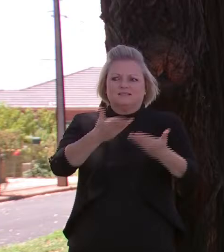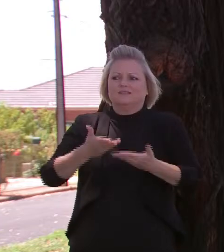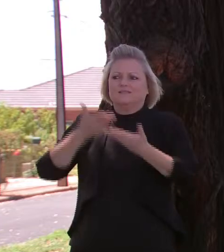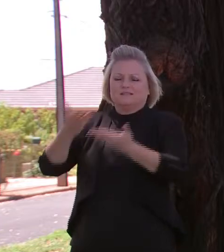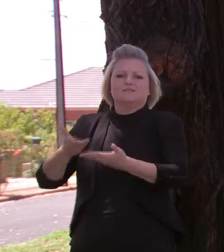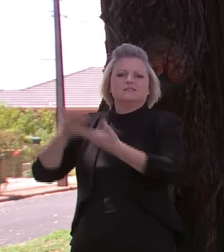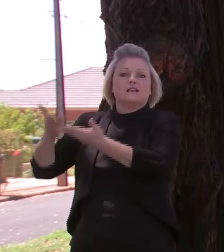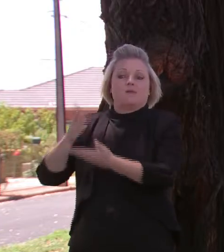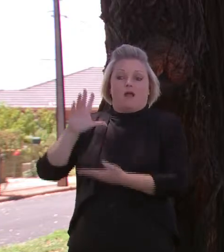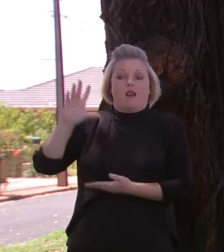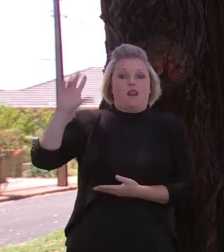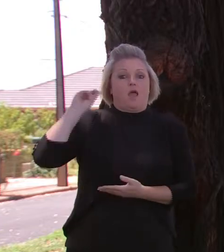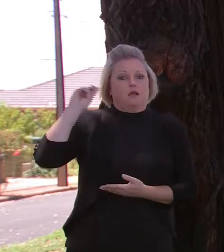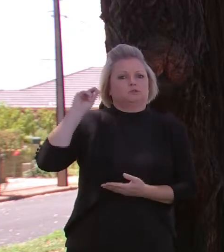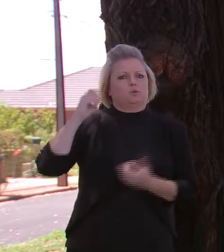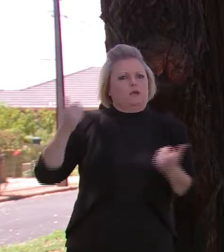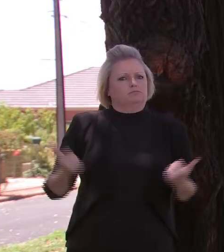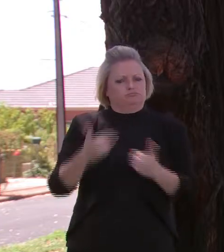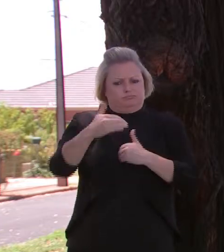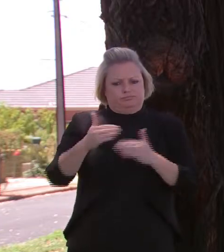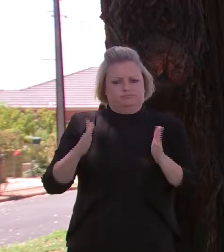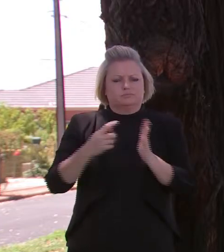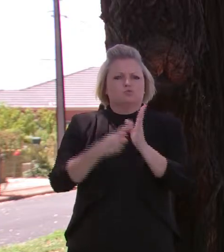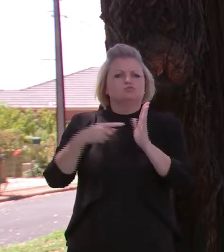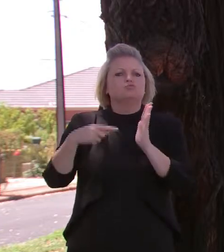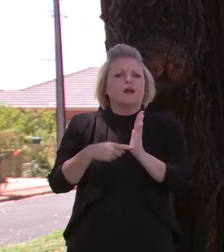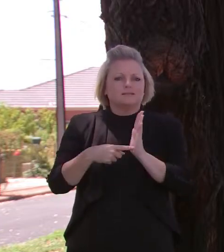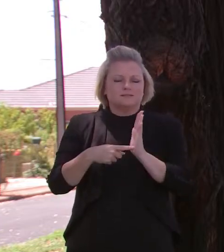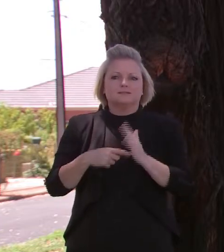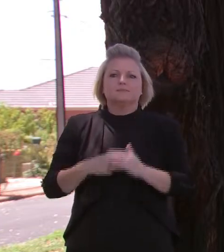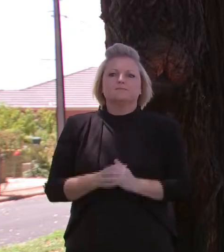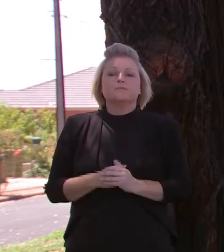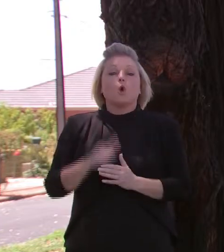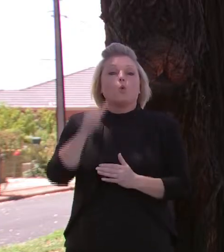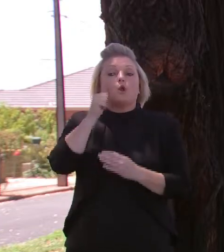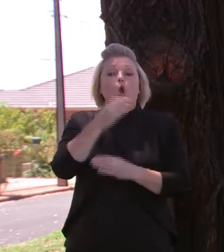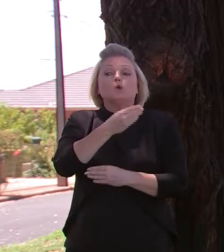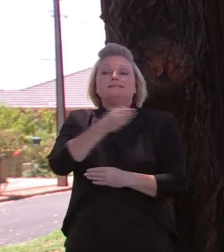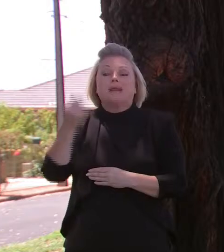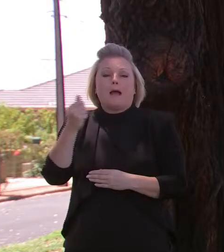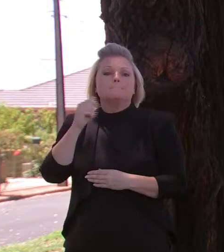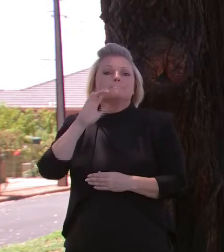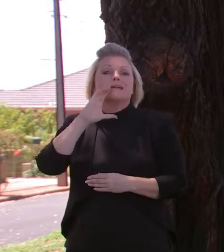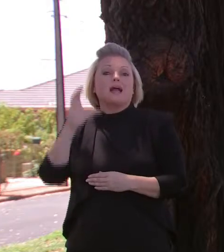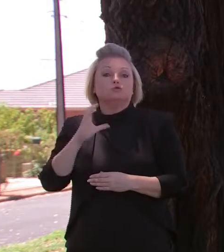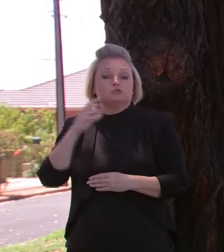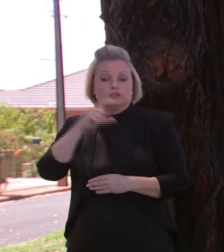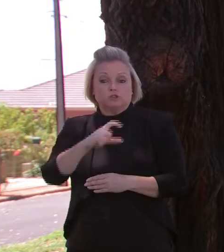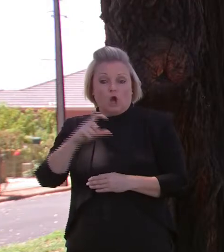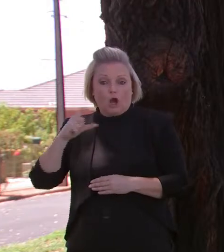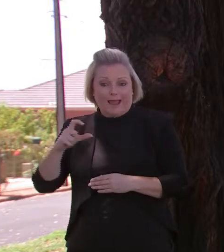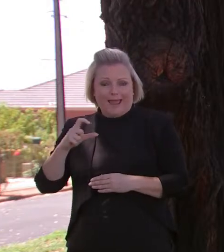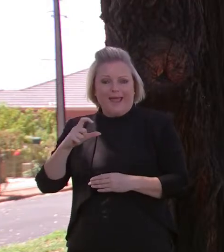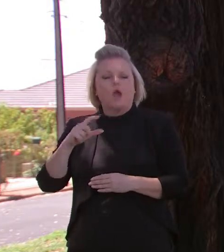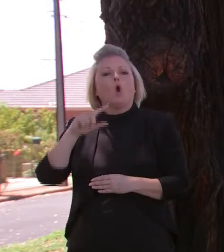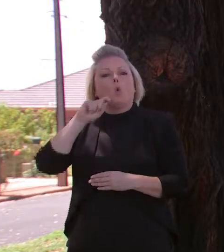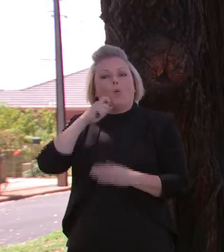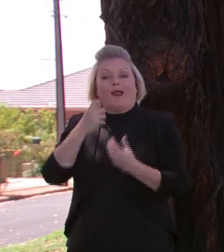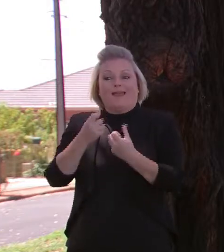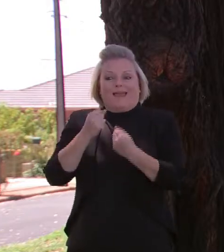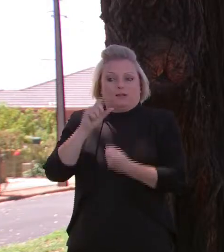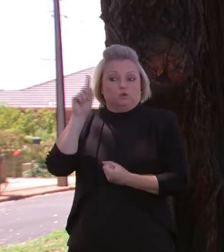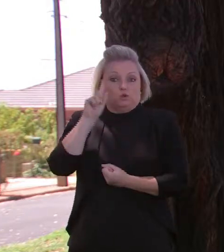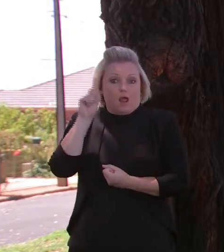of particularly non-government childcare centres who were expecting those deliveries late last week will instead be getting those